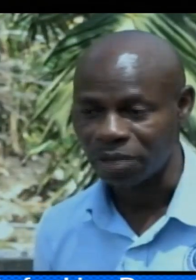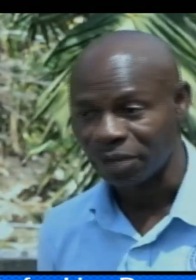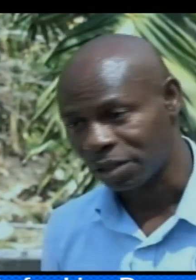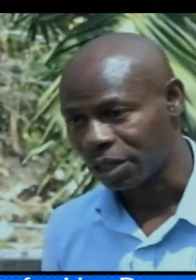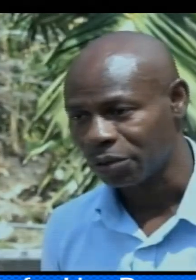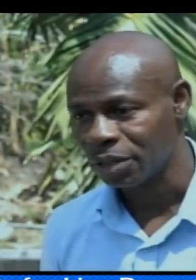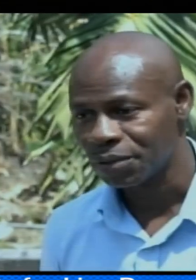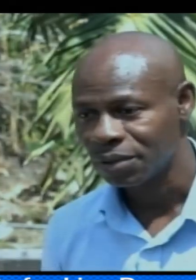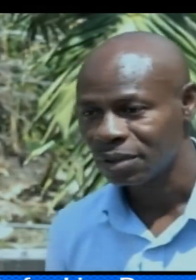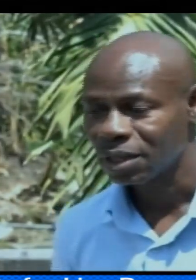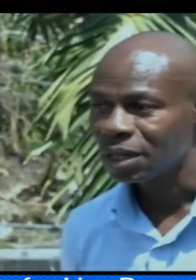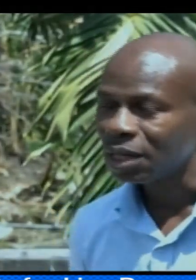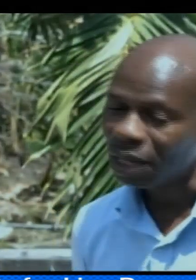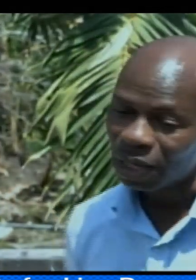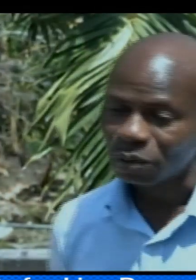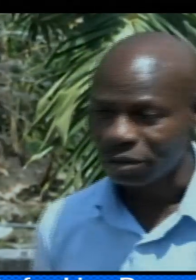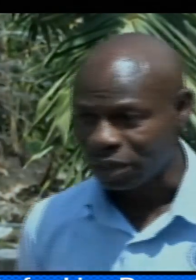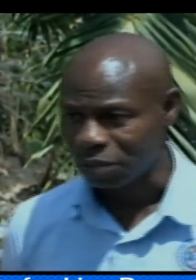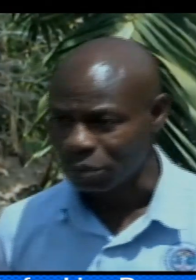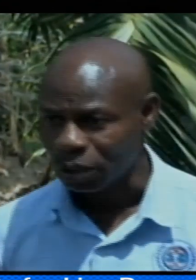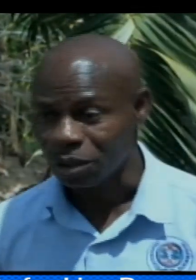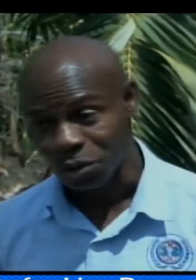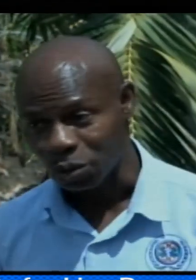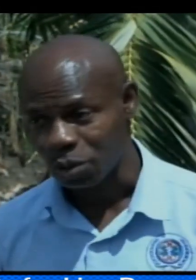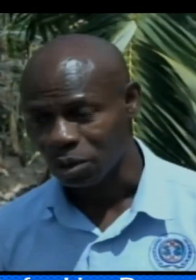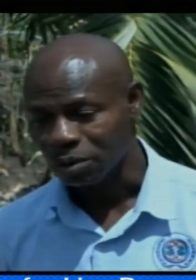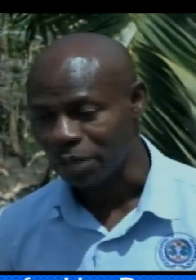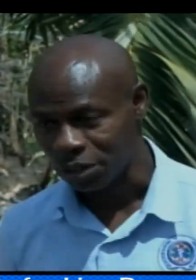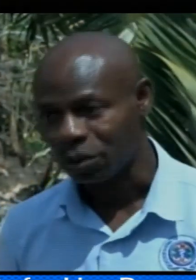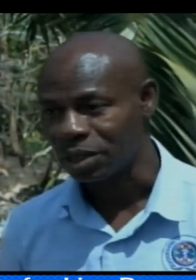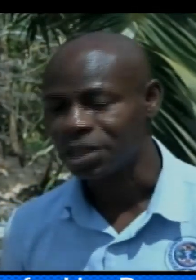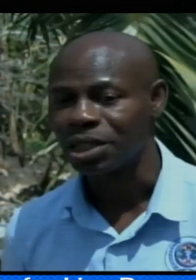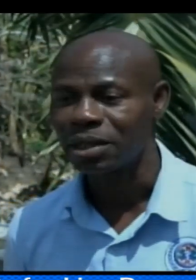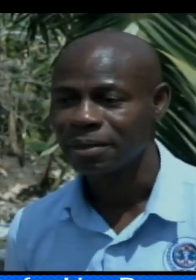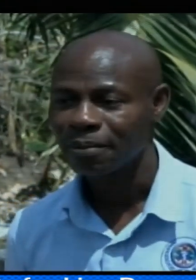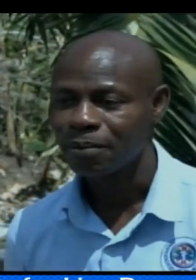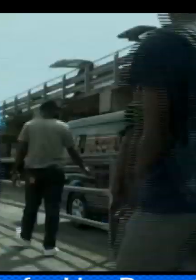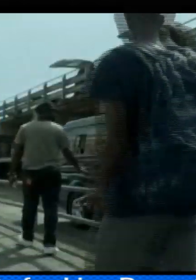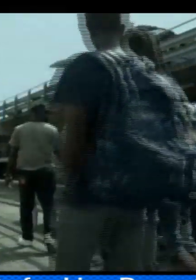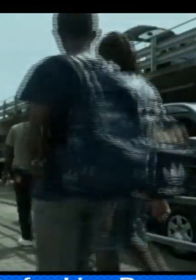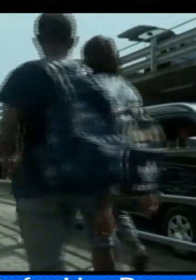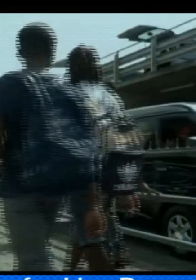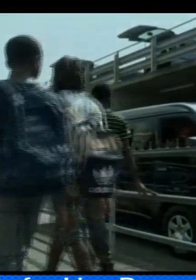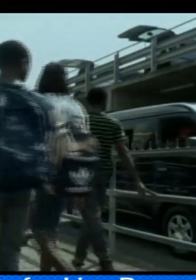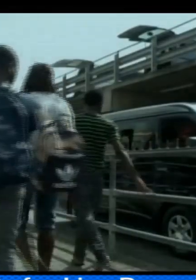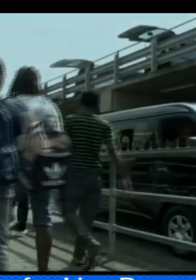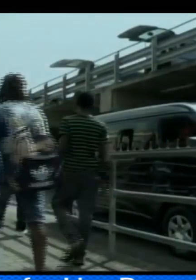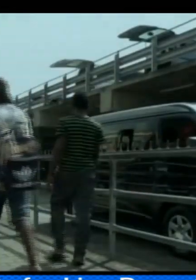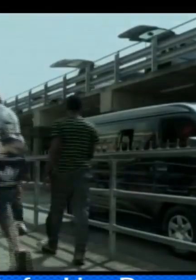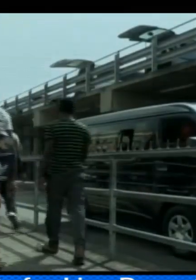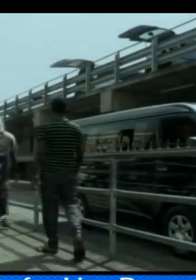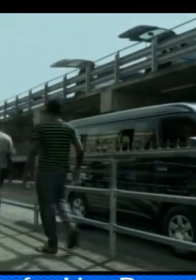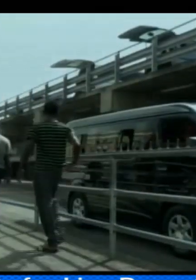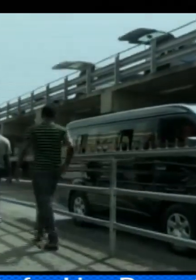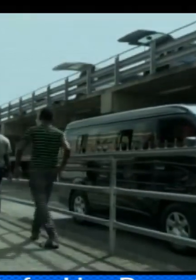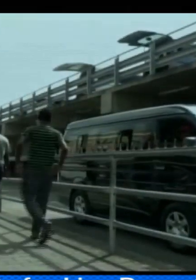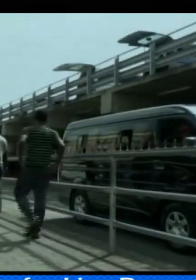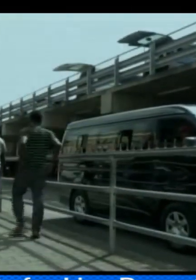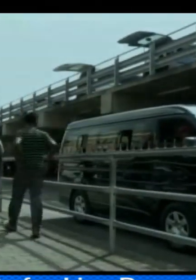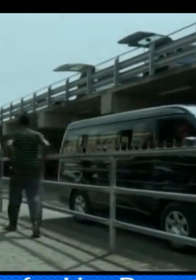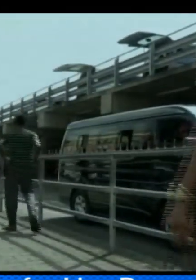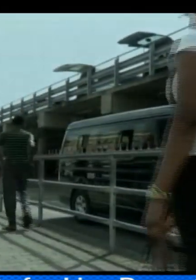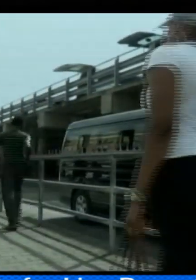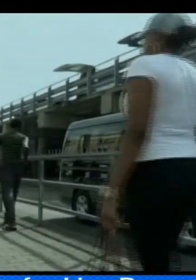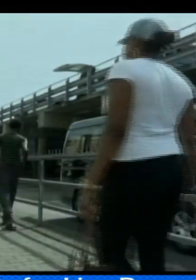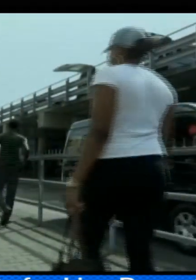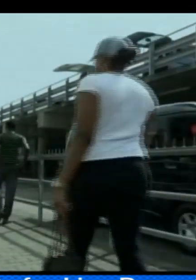one of the infected areas. And out of that, we would also base our decision. Hazard says they are satisfied that they're